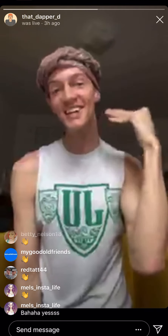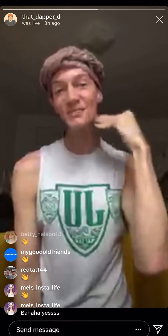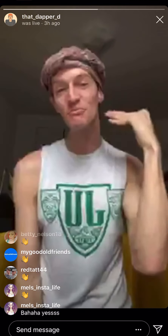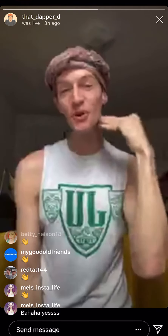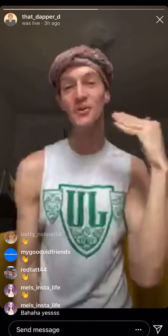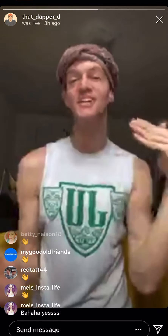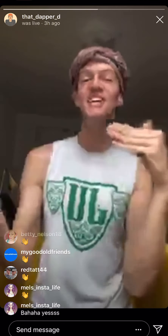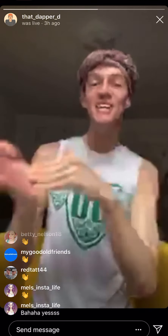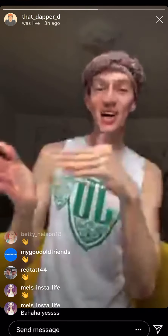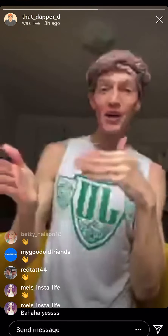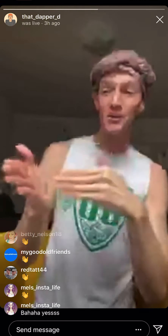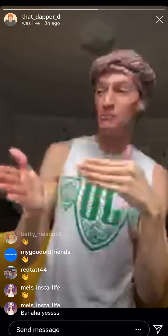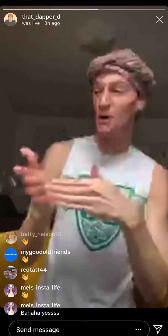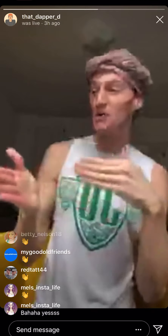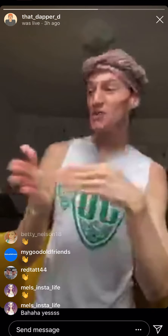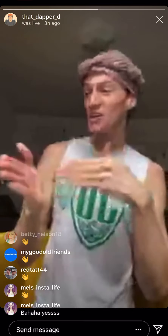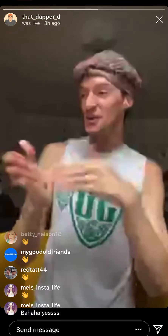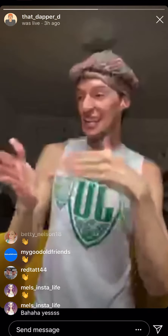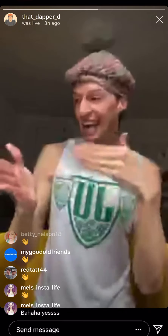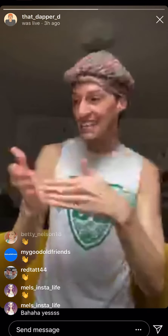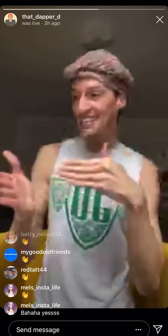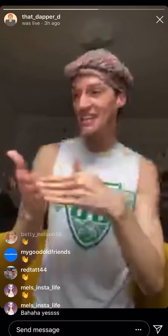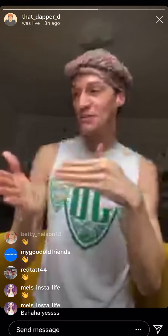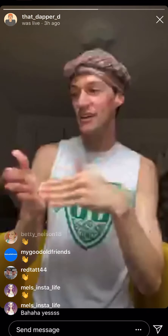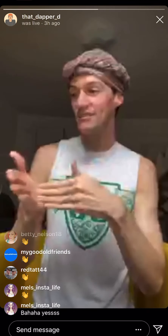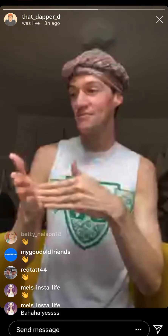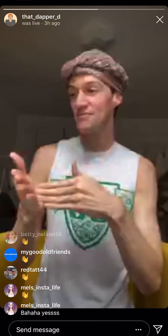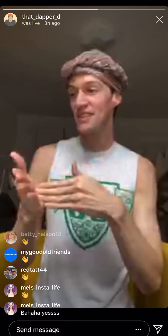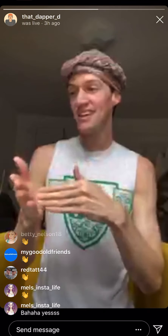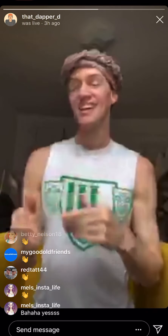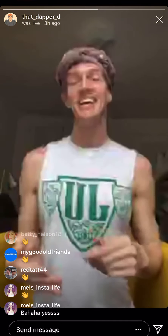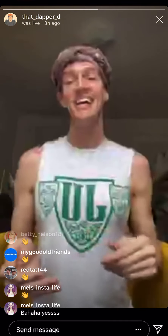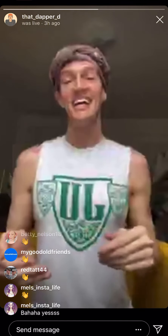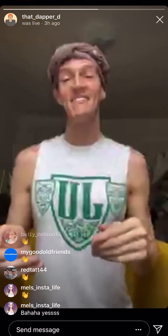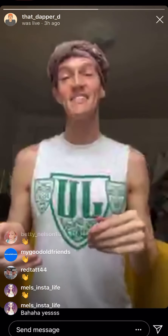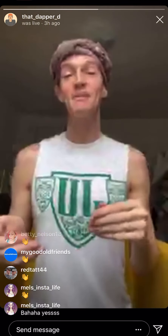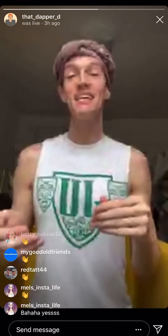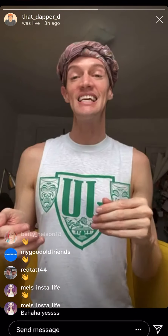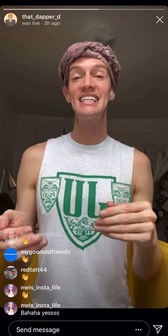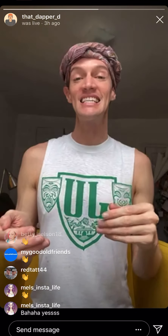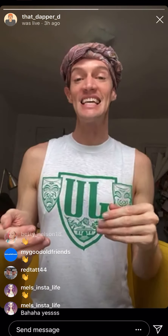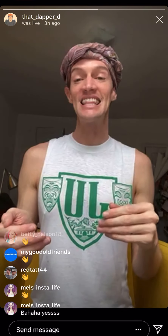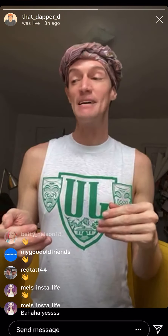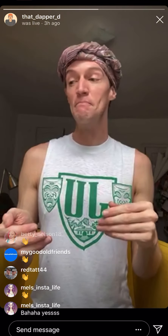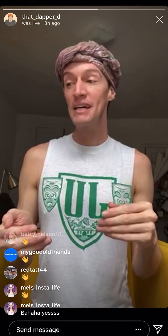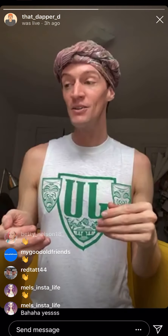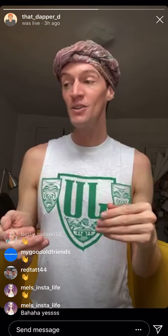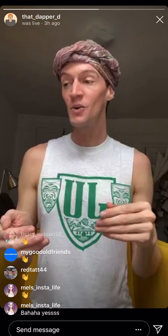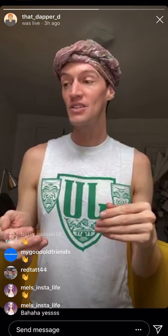broke are you opposed are you against something if something is in the middle or center